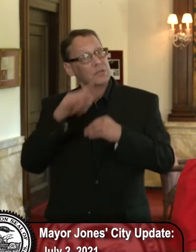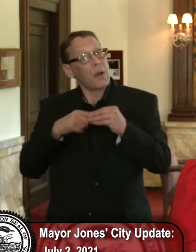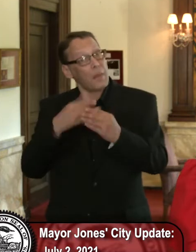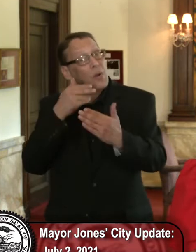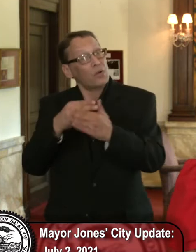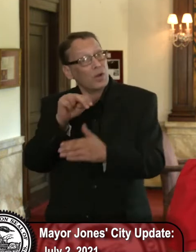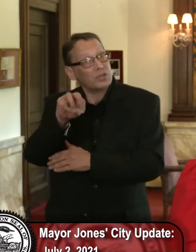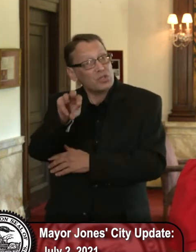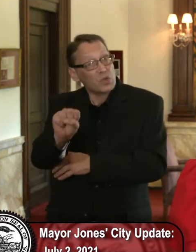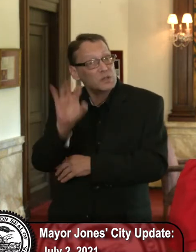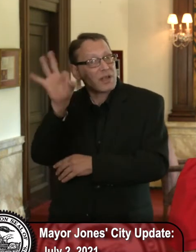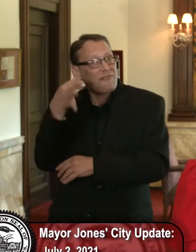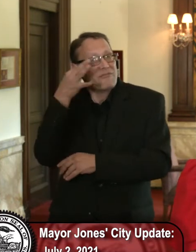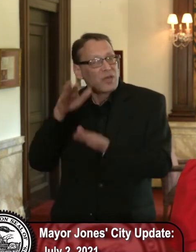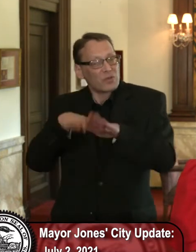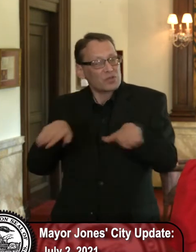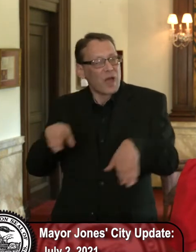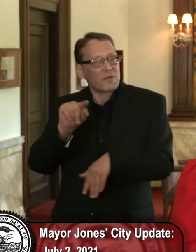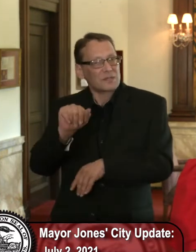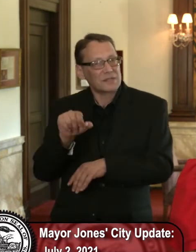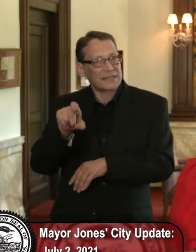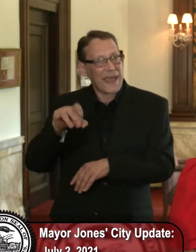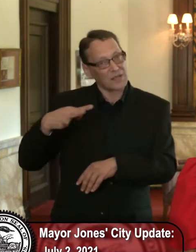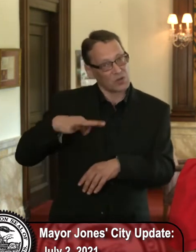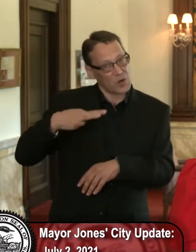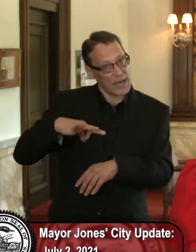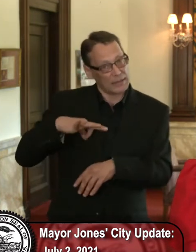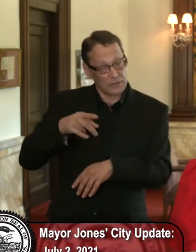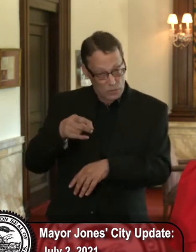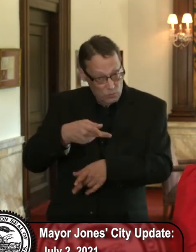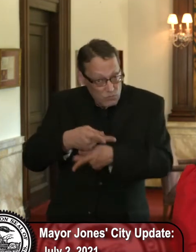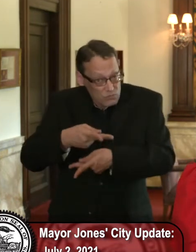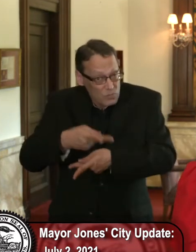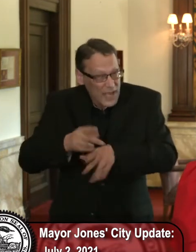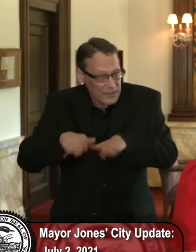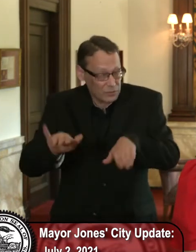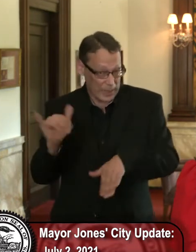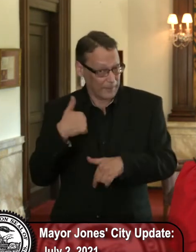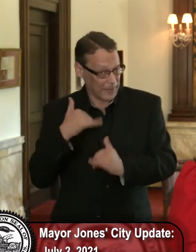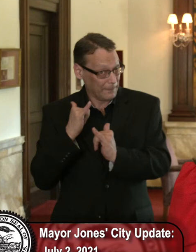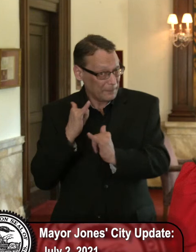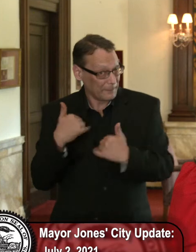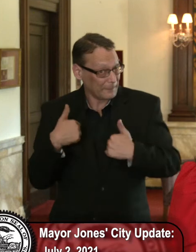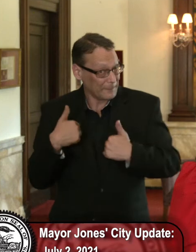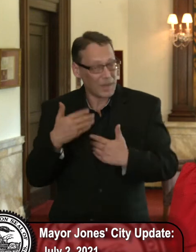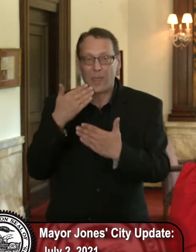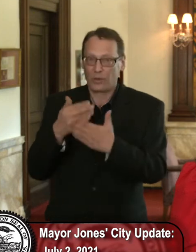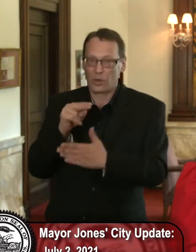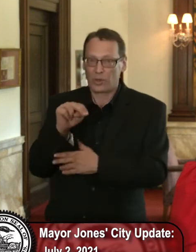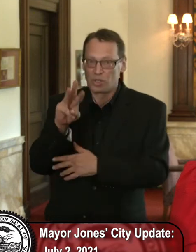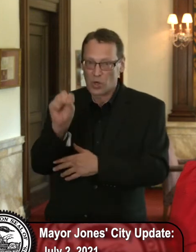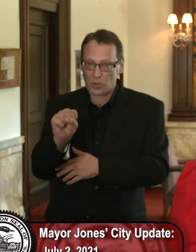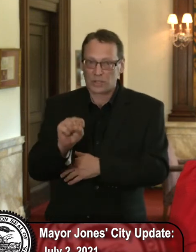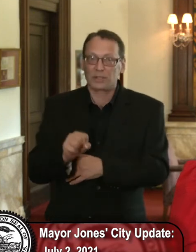news regarding the federal child tax credit. If you're taking care of children like me, I have some good news.